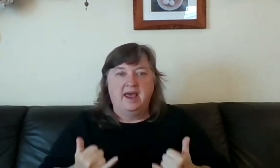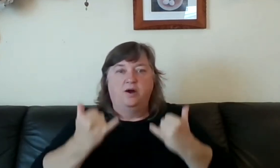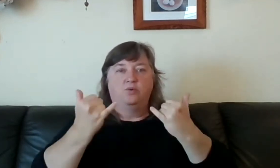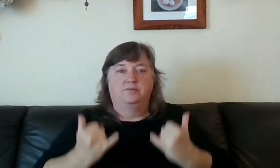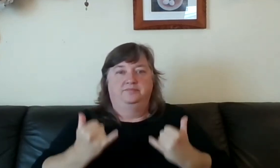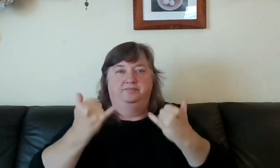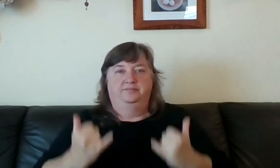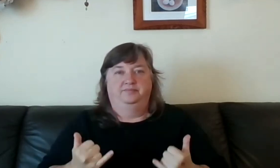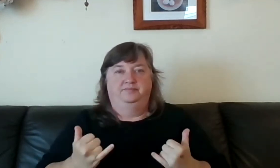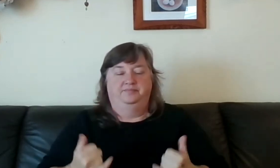Now.